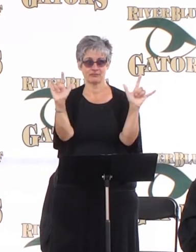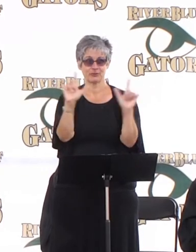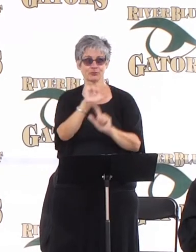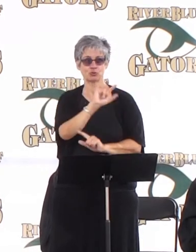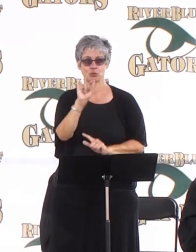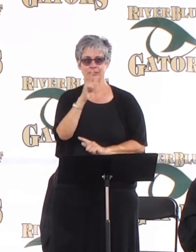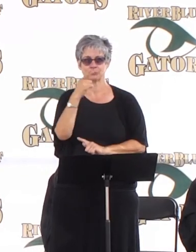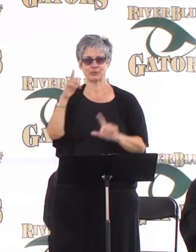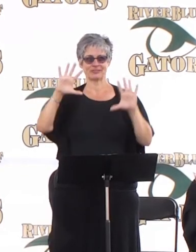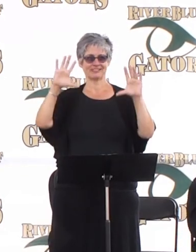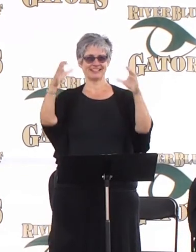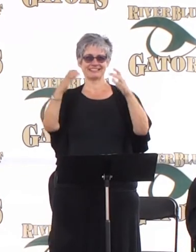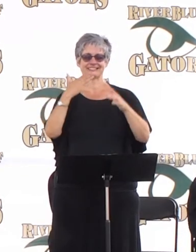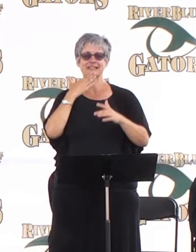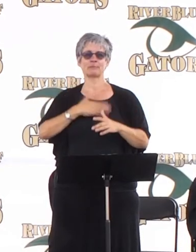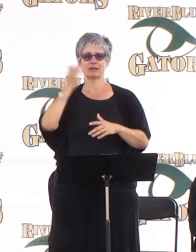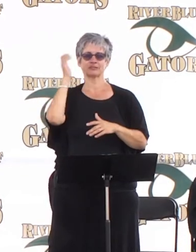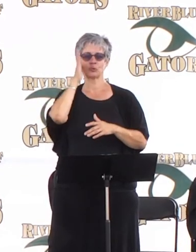to come.